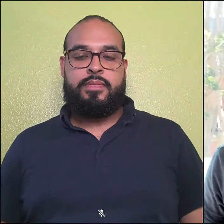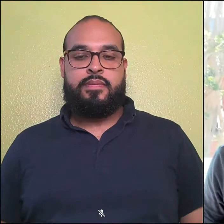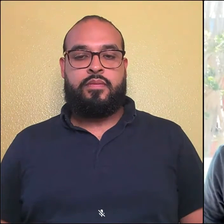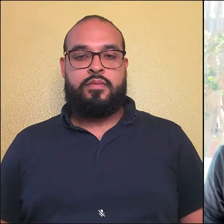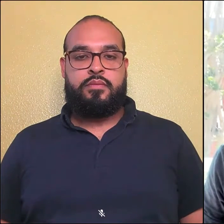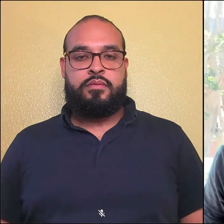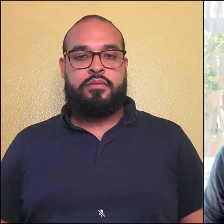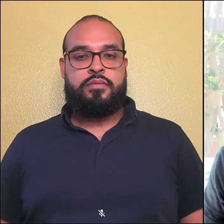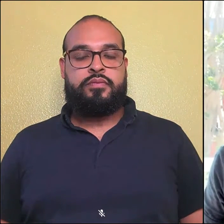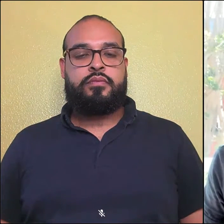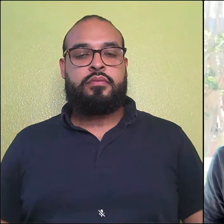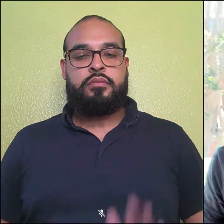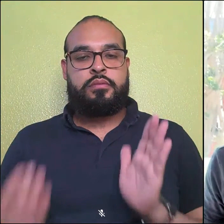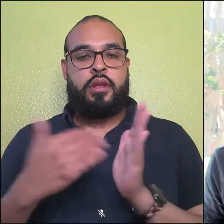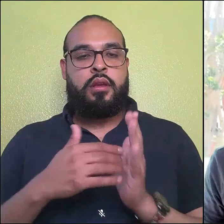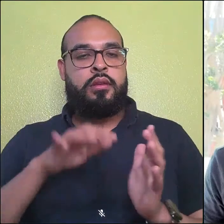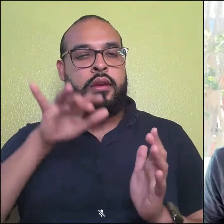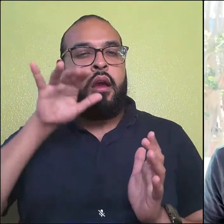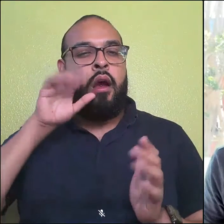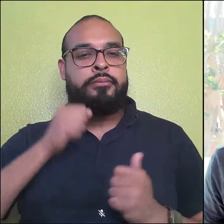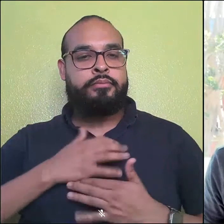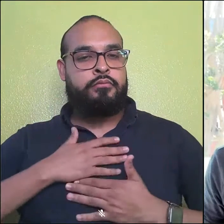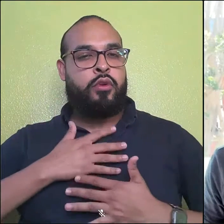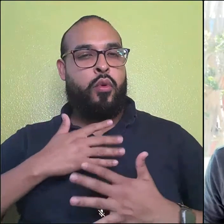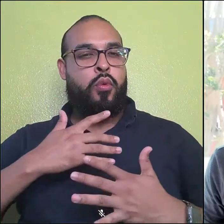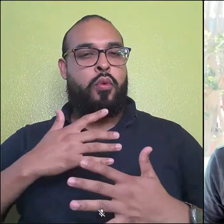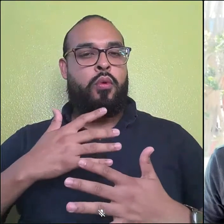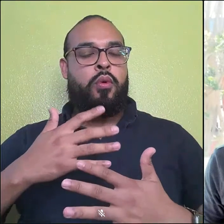Just taking a big, deep breath.